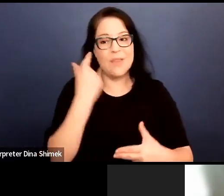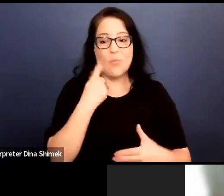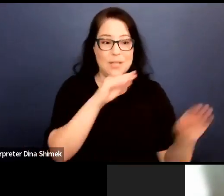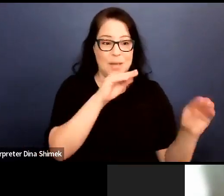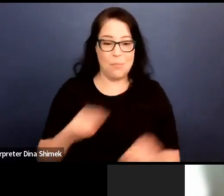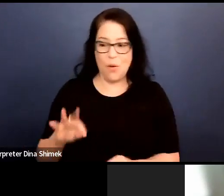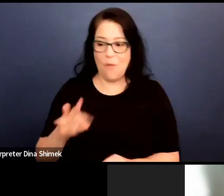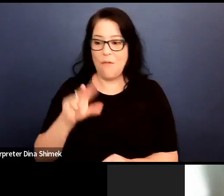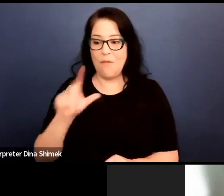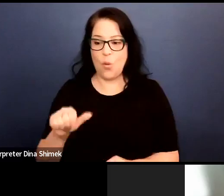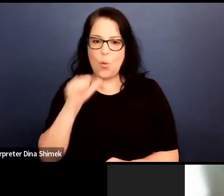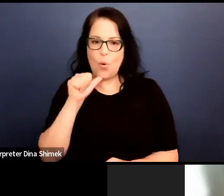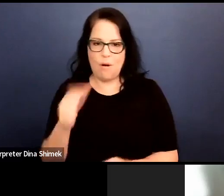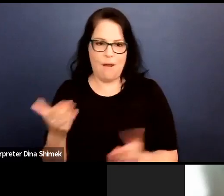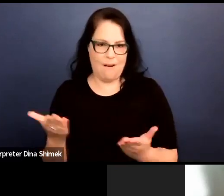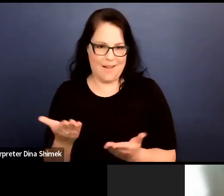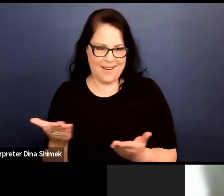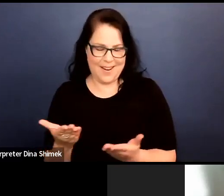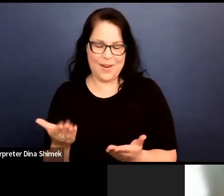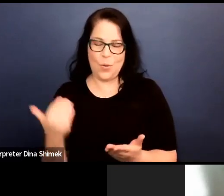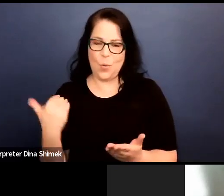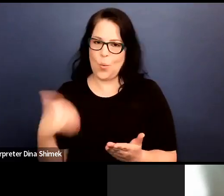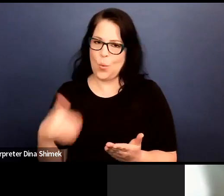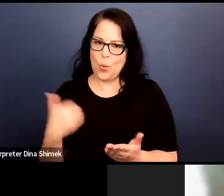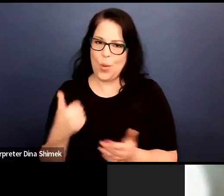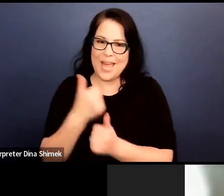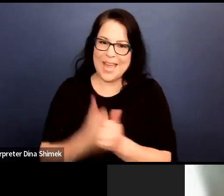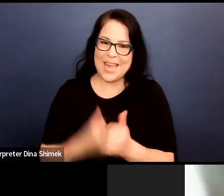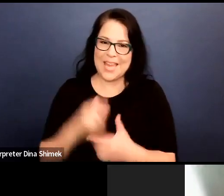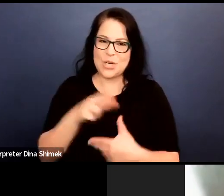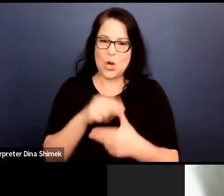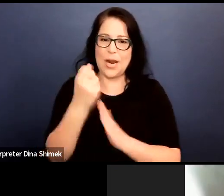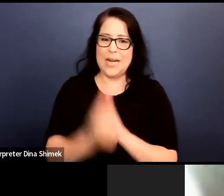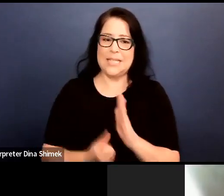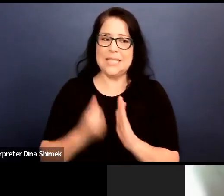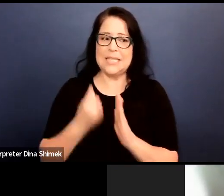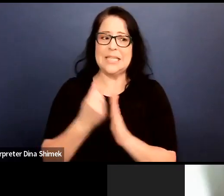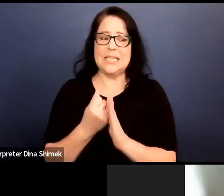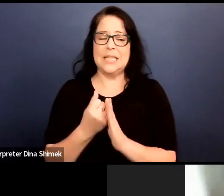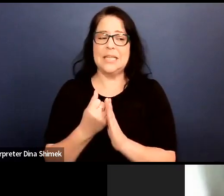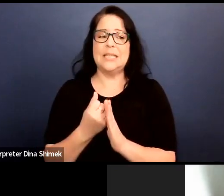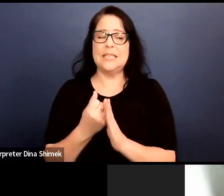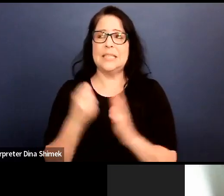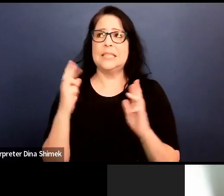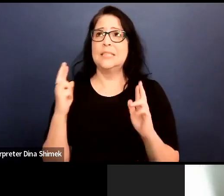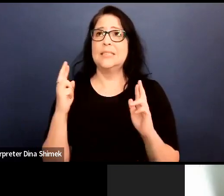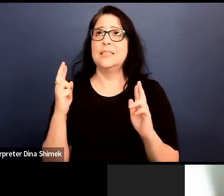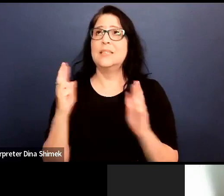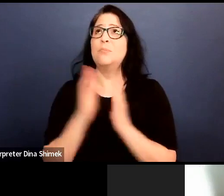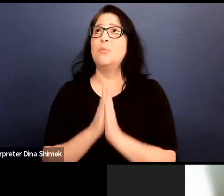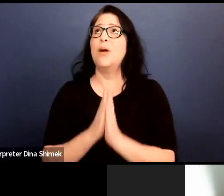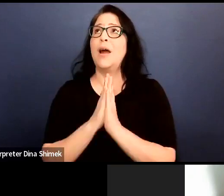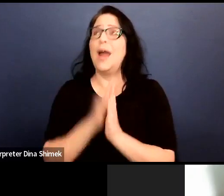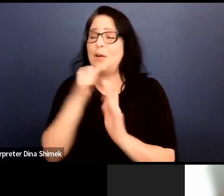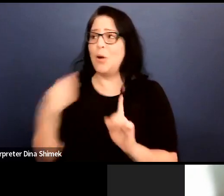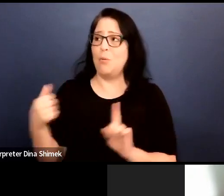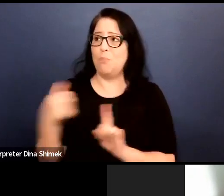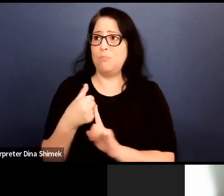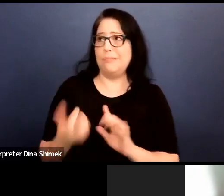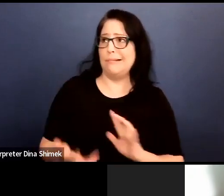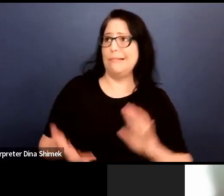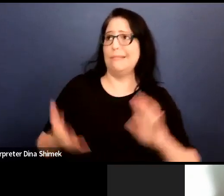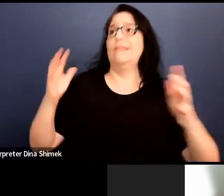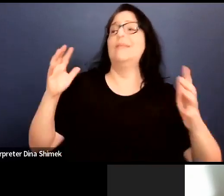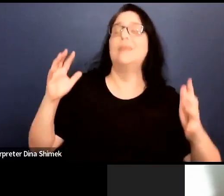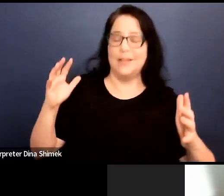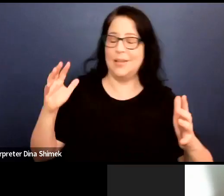or if you're not in Florida, you know, every hurricane season, you just kind of, you hope for the best, pray for the best, and kind of just wait it out